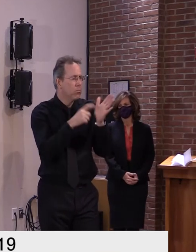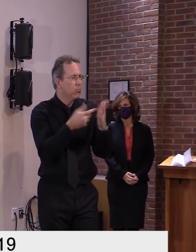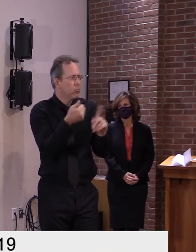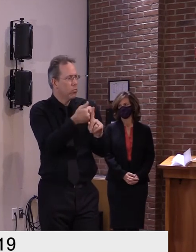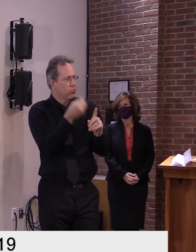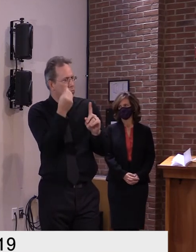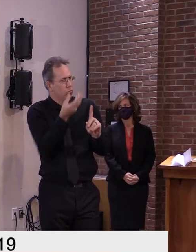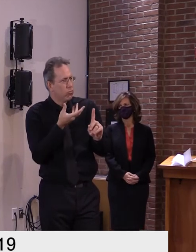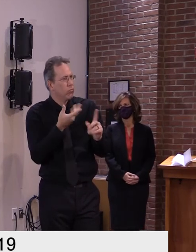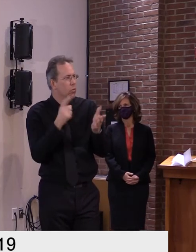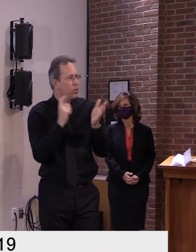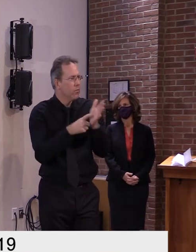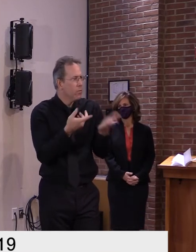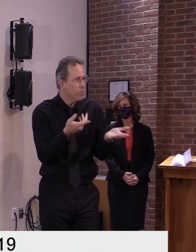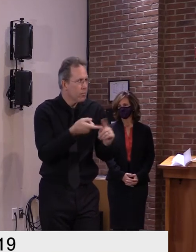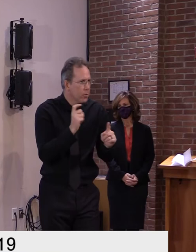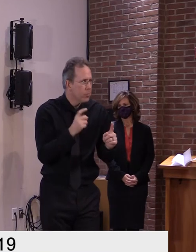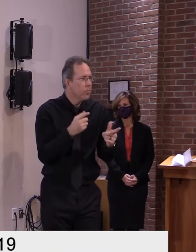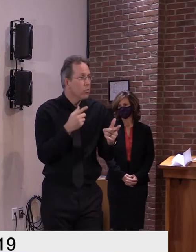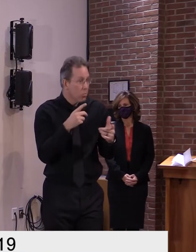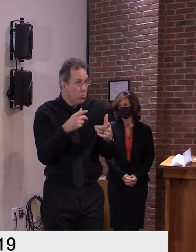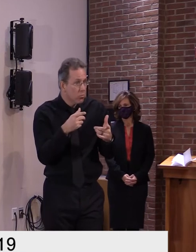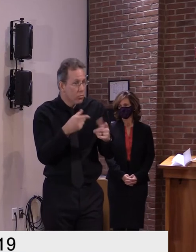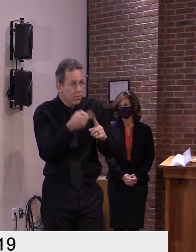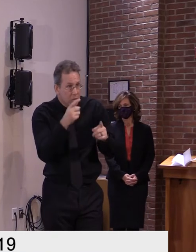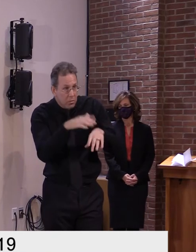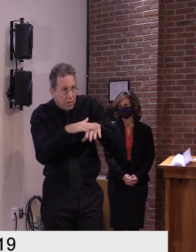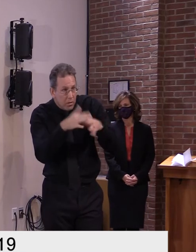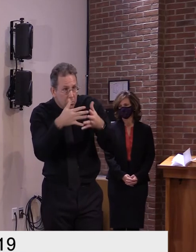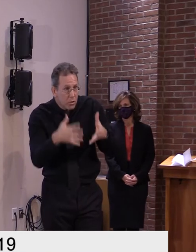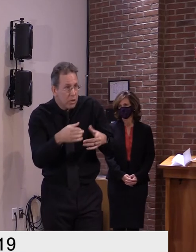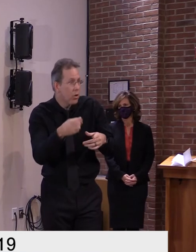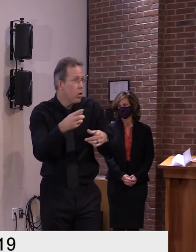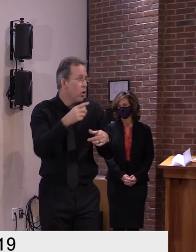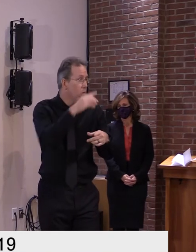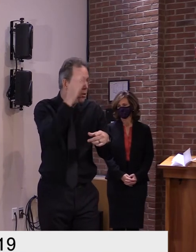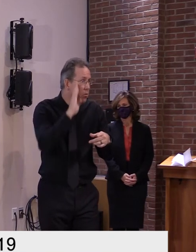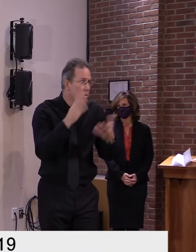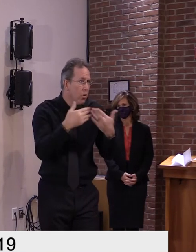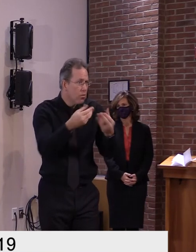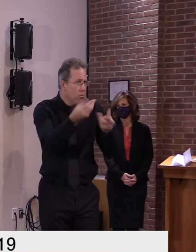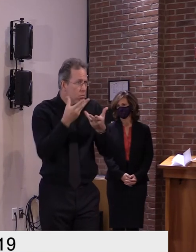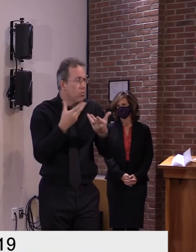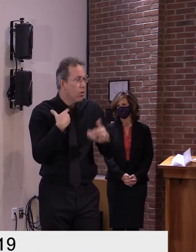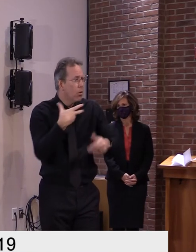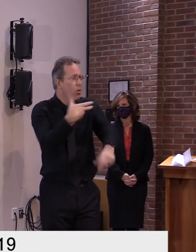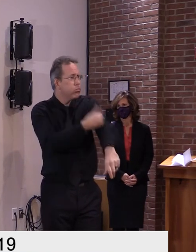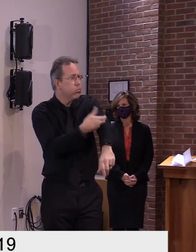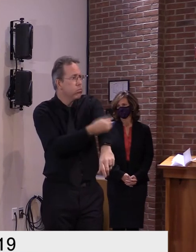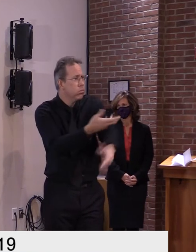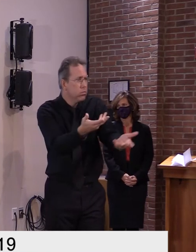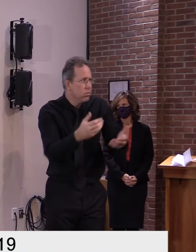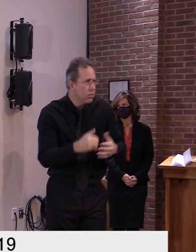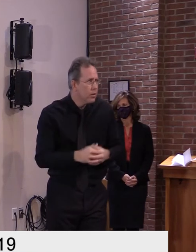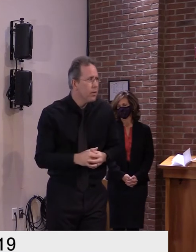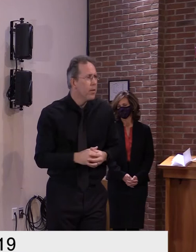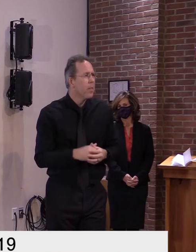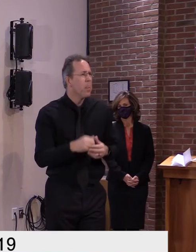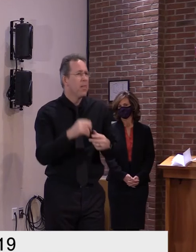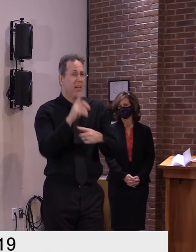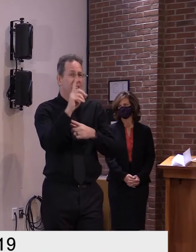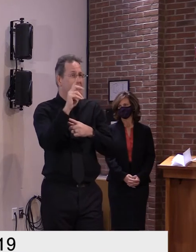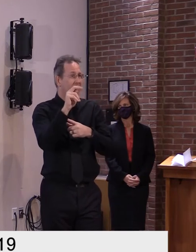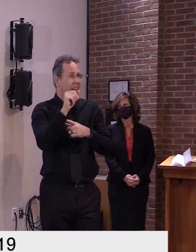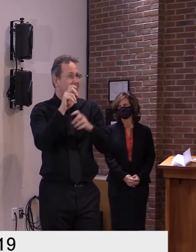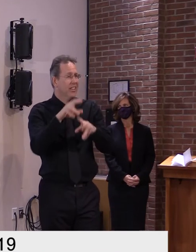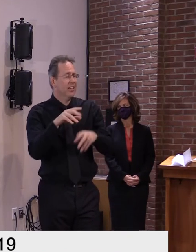them the relief they want as soon as possible. So we're not going to take any DNA tests to